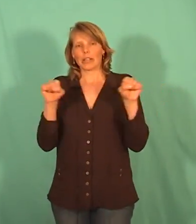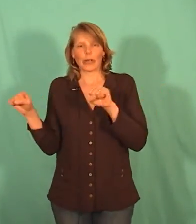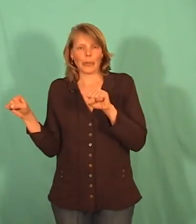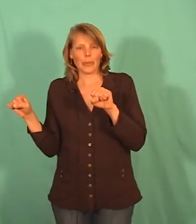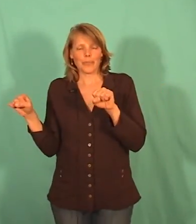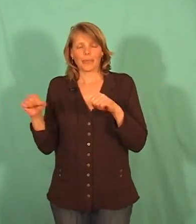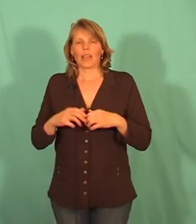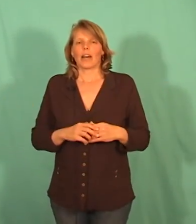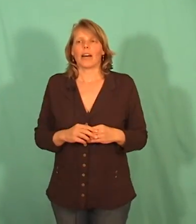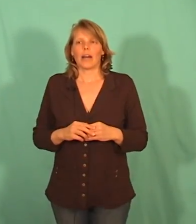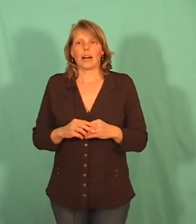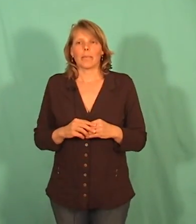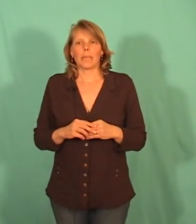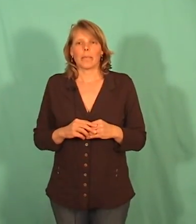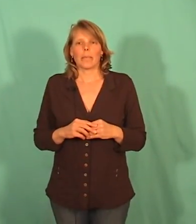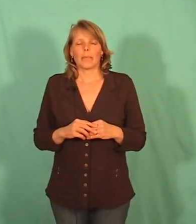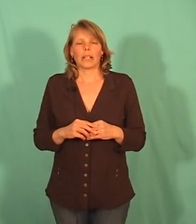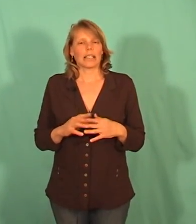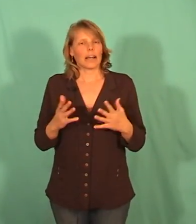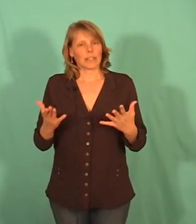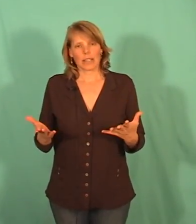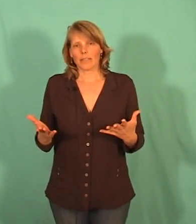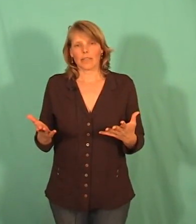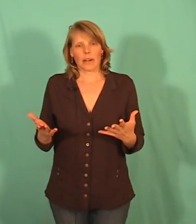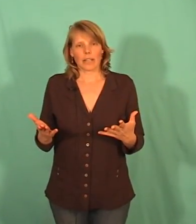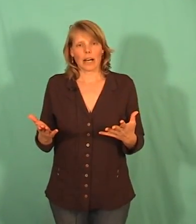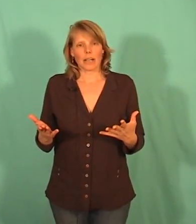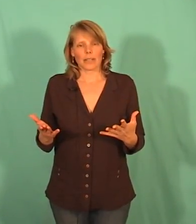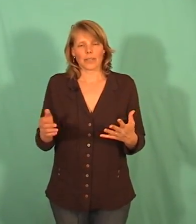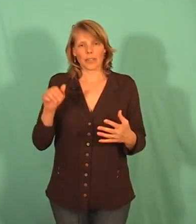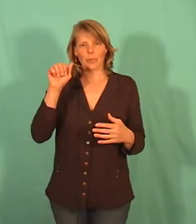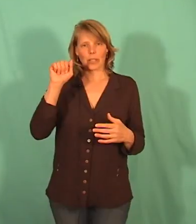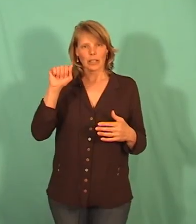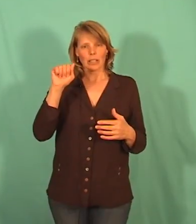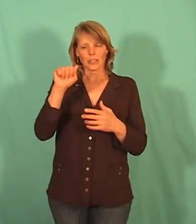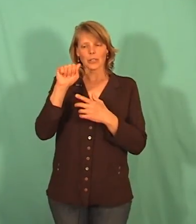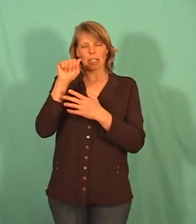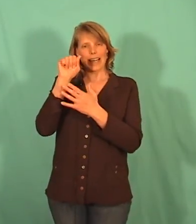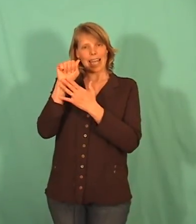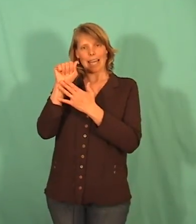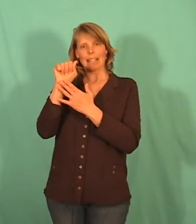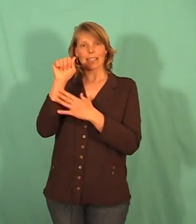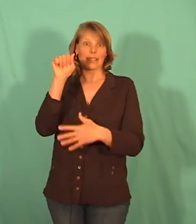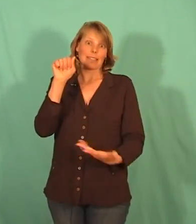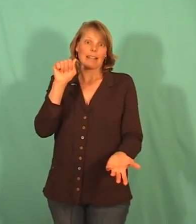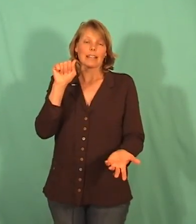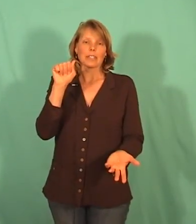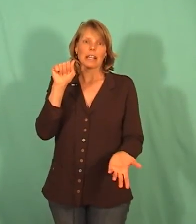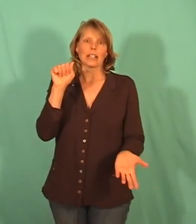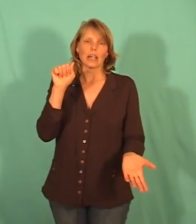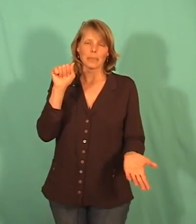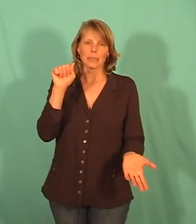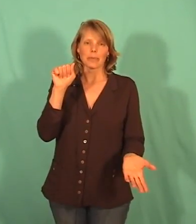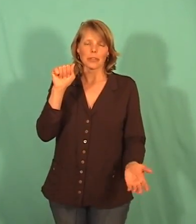mango. We didn't have a sign for avocado, so we took an A. This is the sign language A. A lot of people know